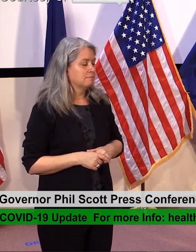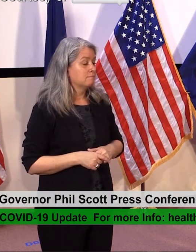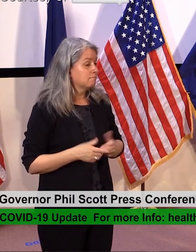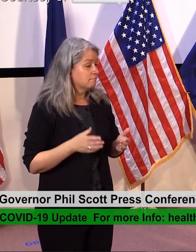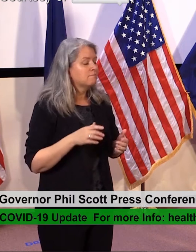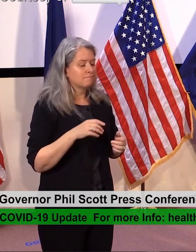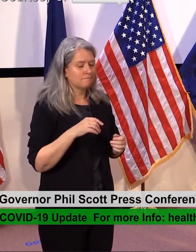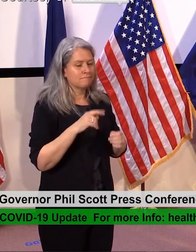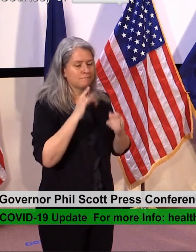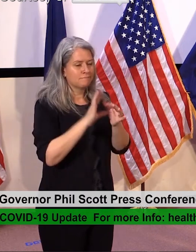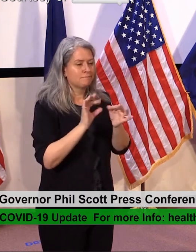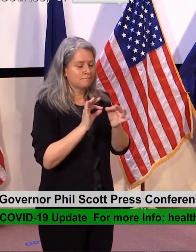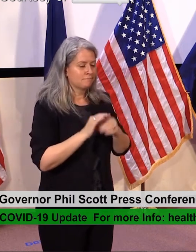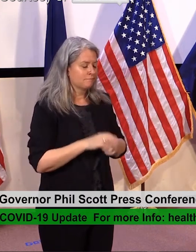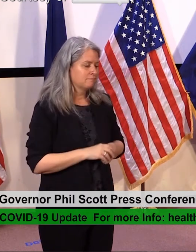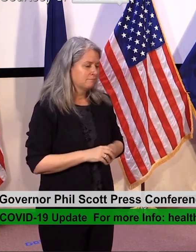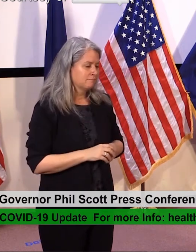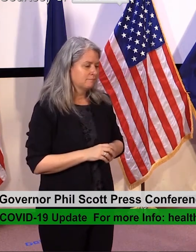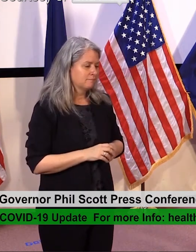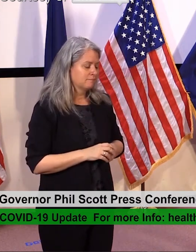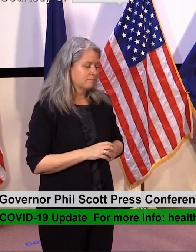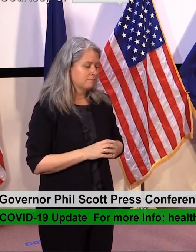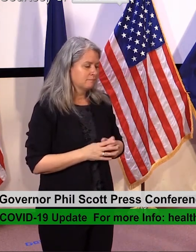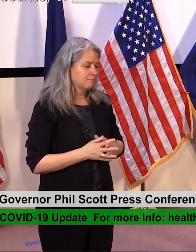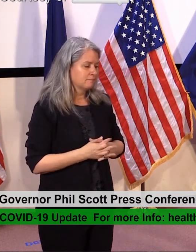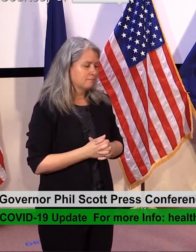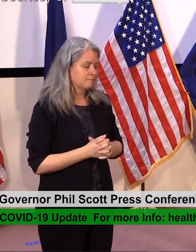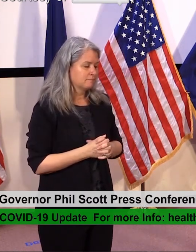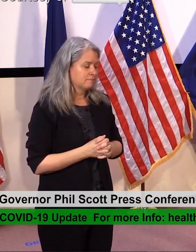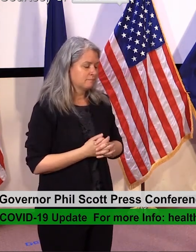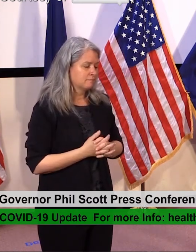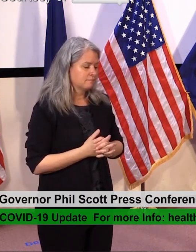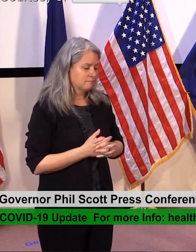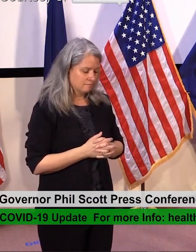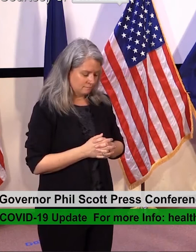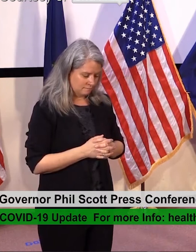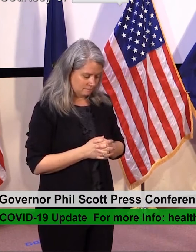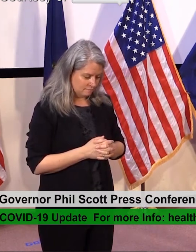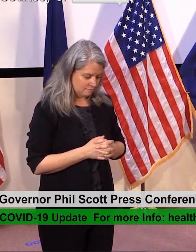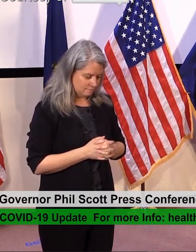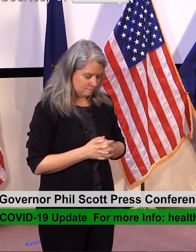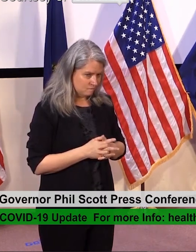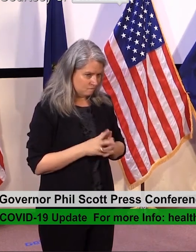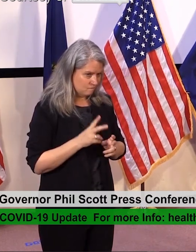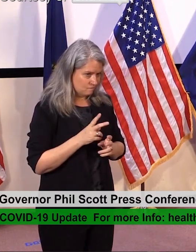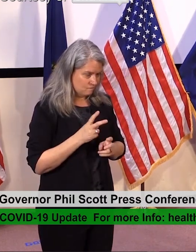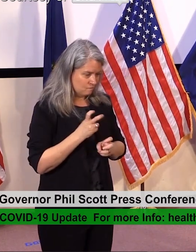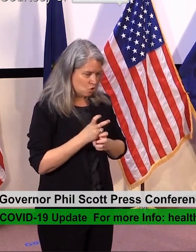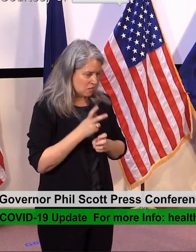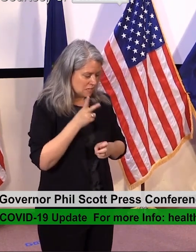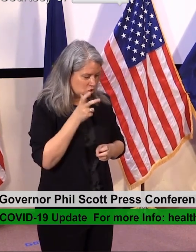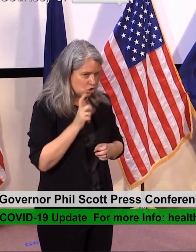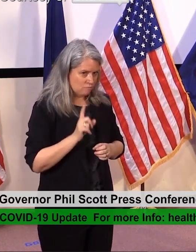Raymond? Hi. Hi there. I just had a question on whether there was any plans in place